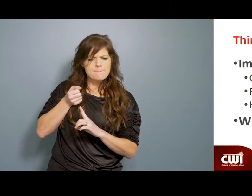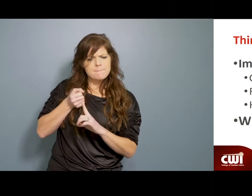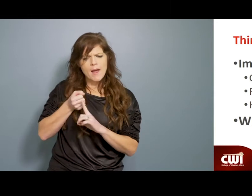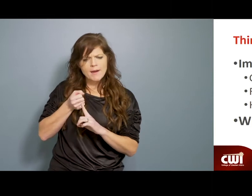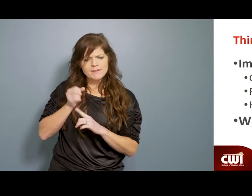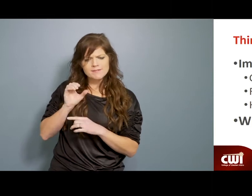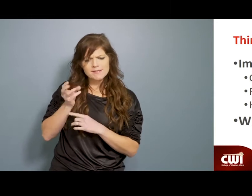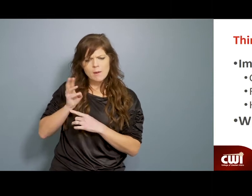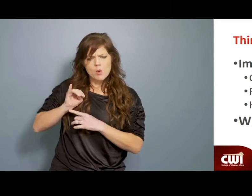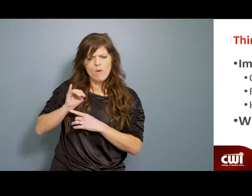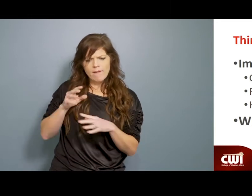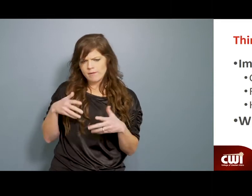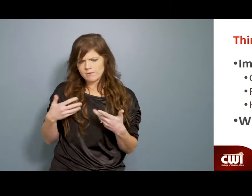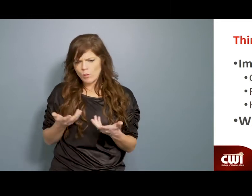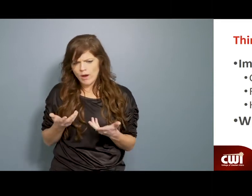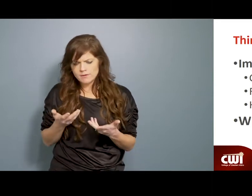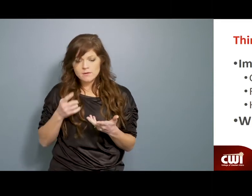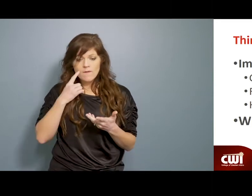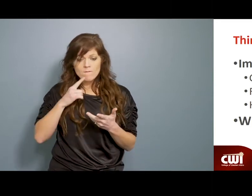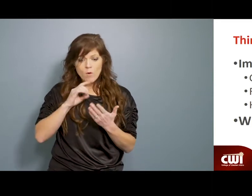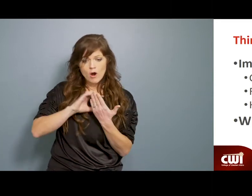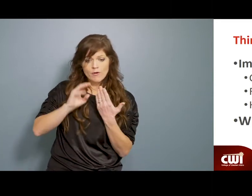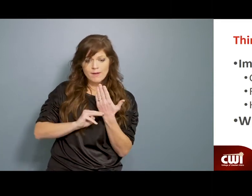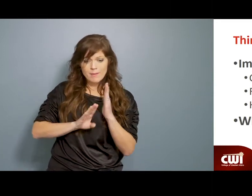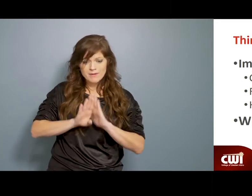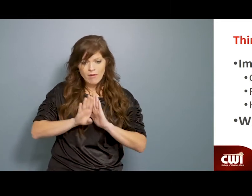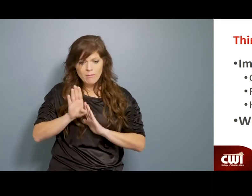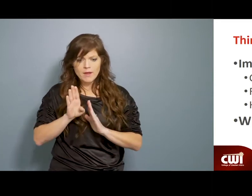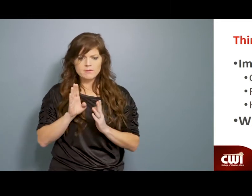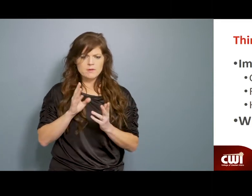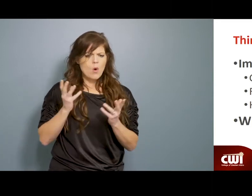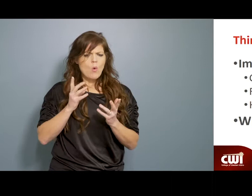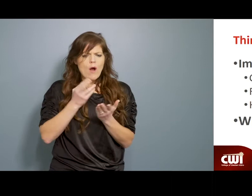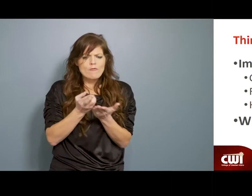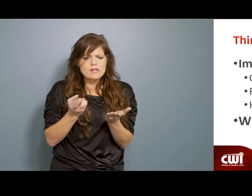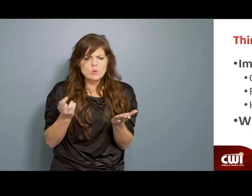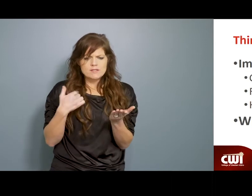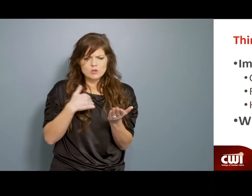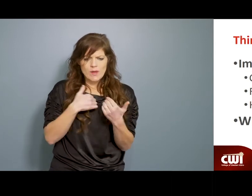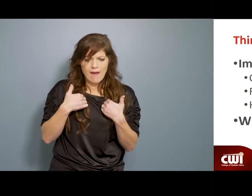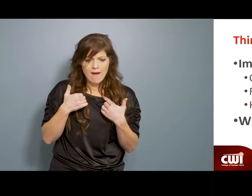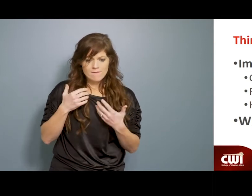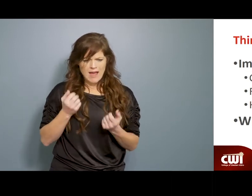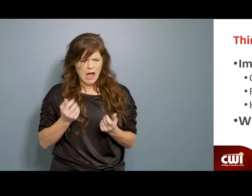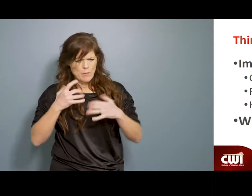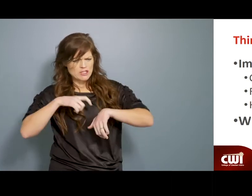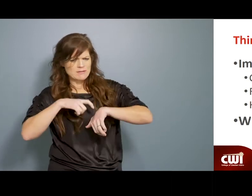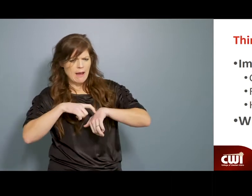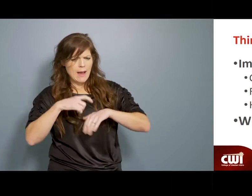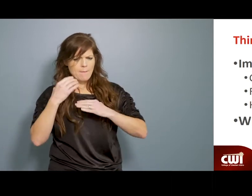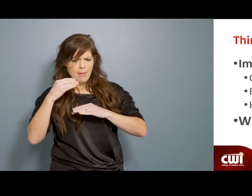CWI when it comes to curriculum development, our resources, our faculty time, and how